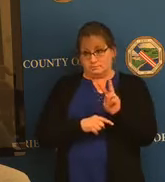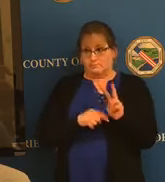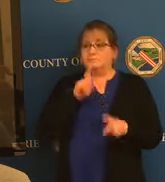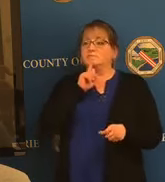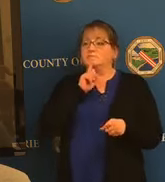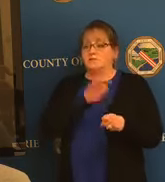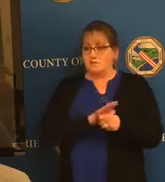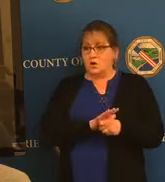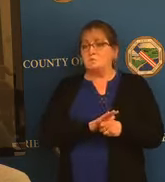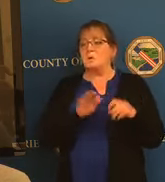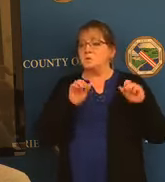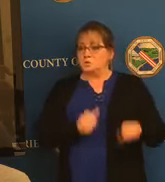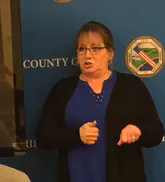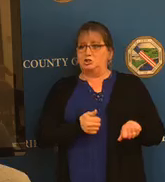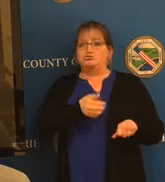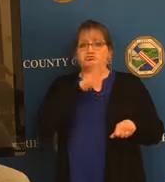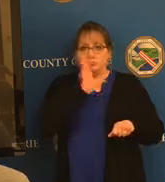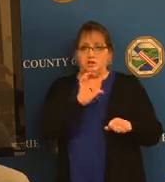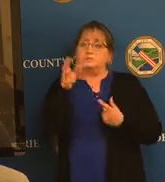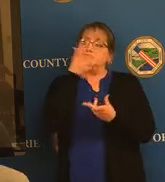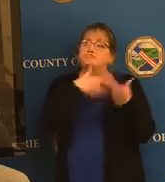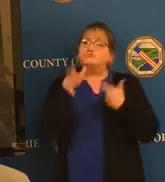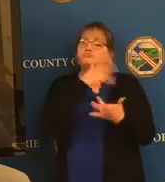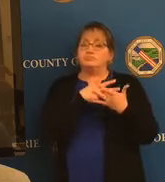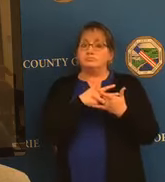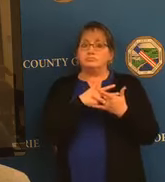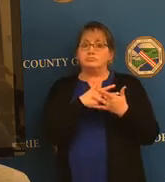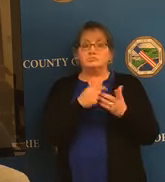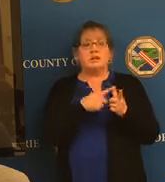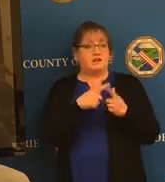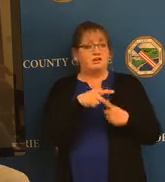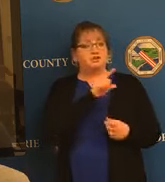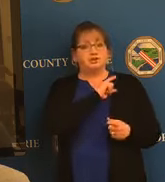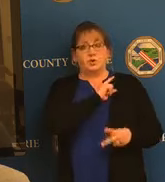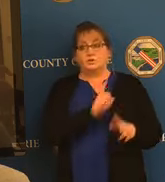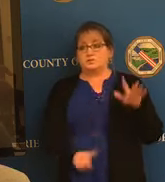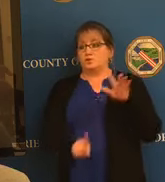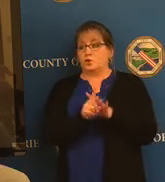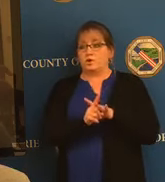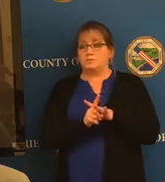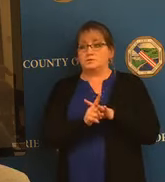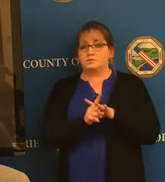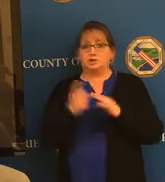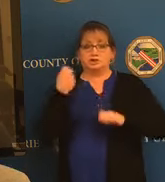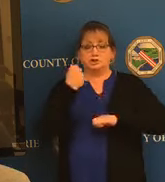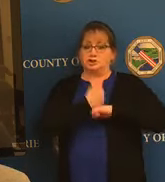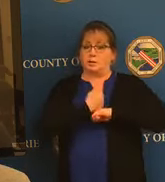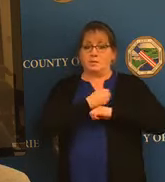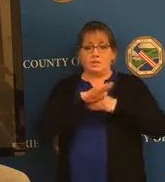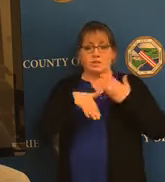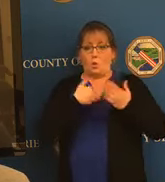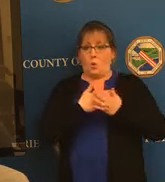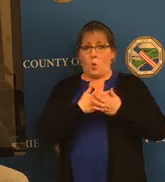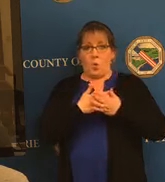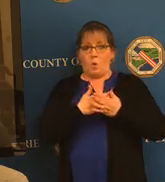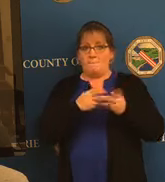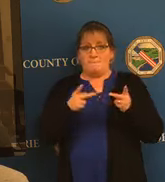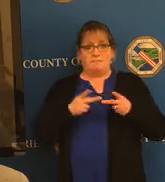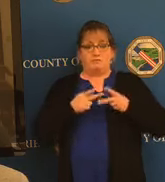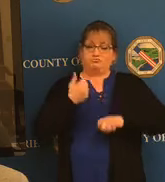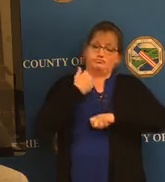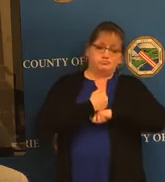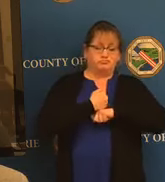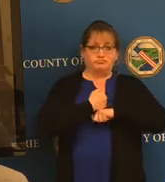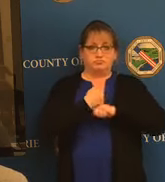confirm that that was the case. They were violating the order, and then they went in with the sheriff's office and they shut the facilities down with a commissioner's